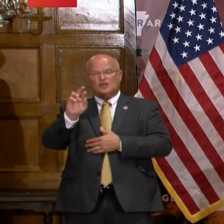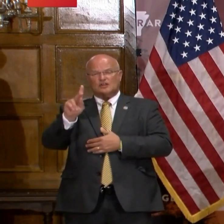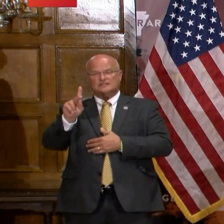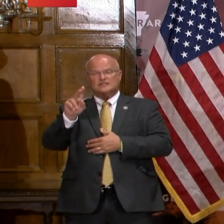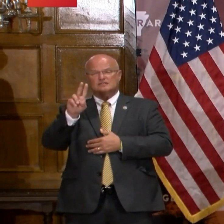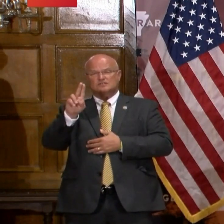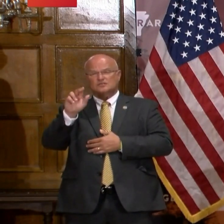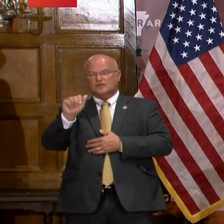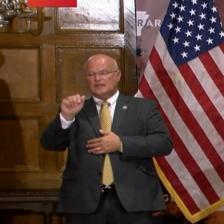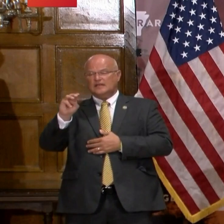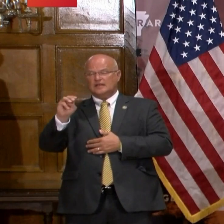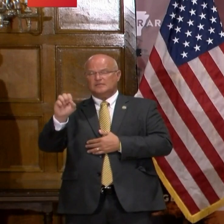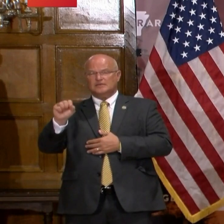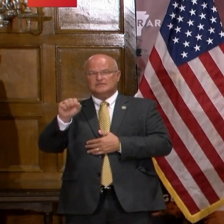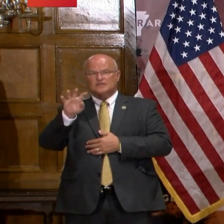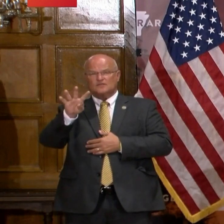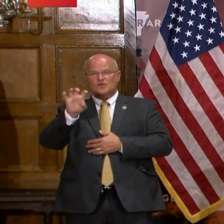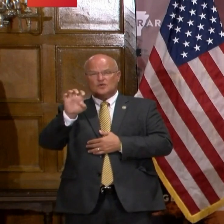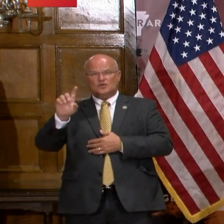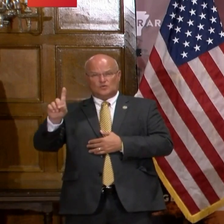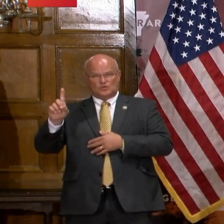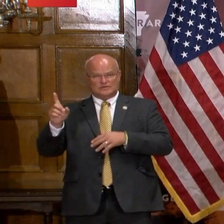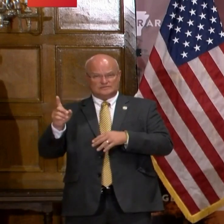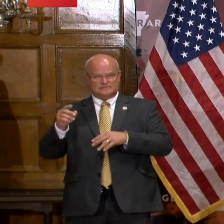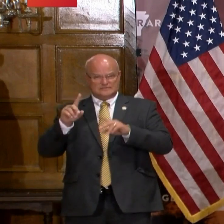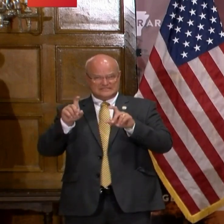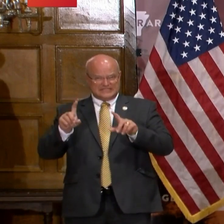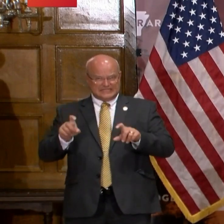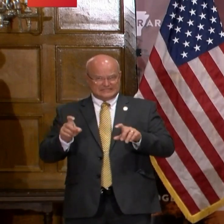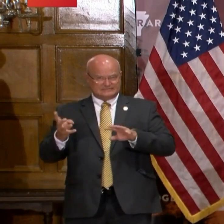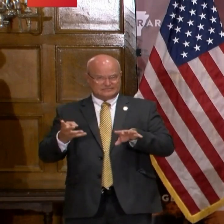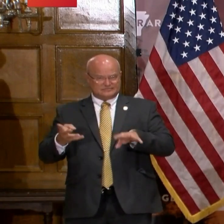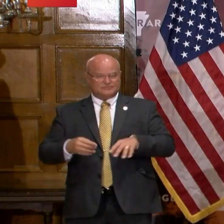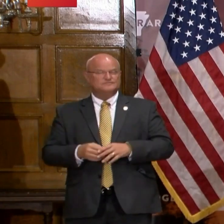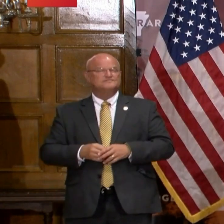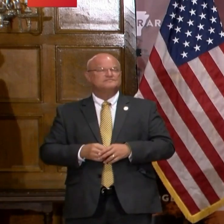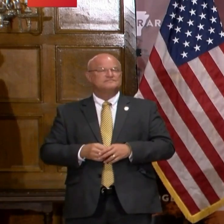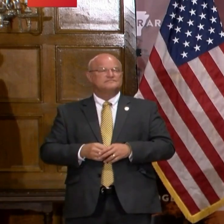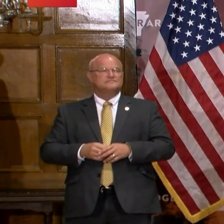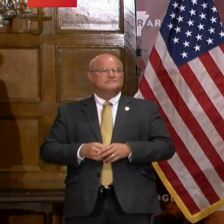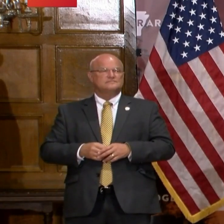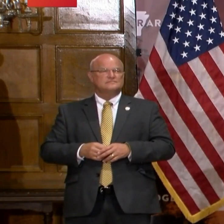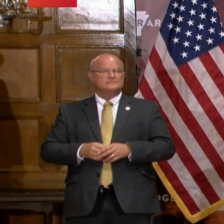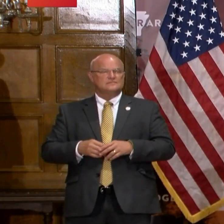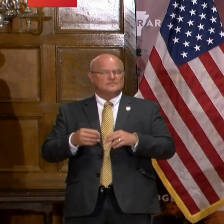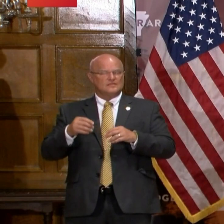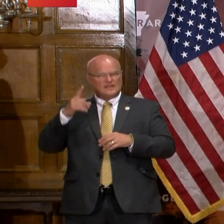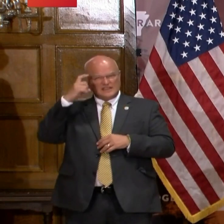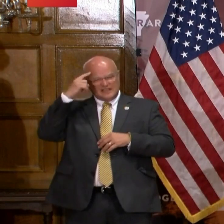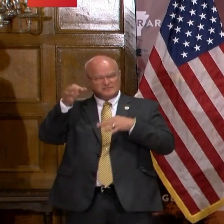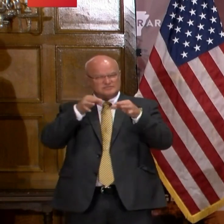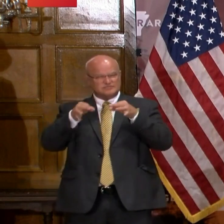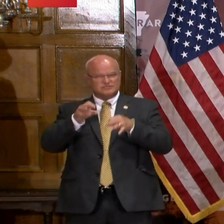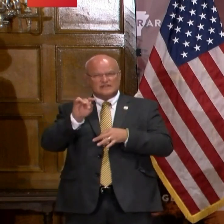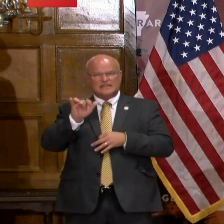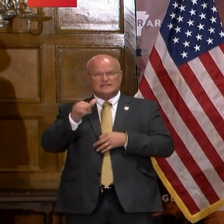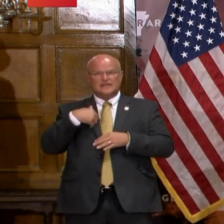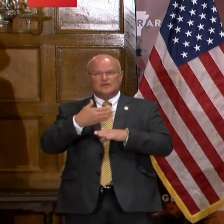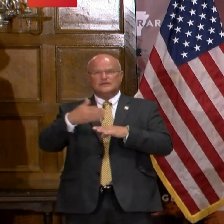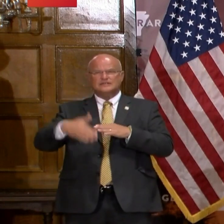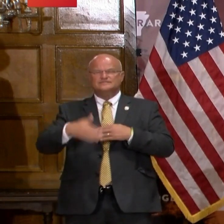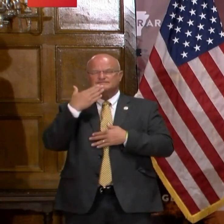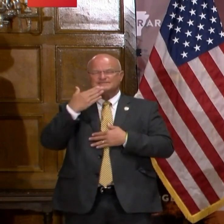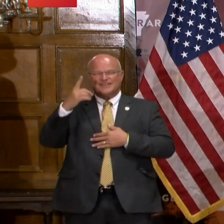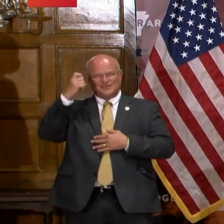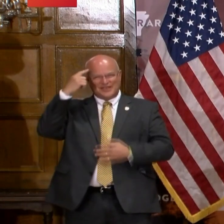Medical Sciences, 401. The counties have already been explained, so I will end here. Thank